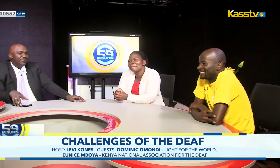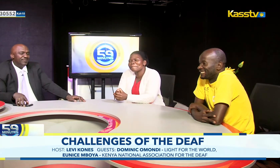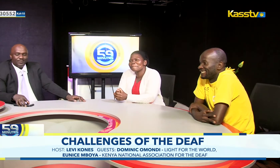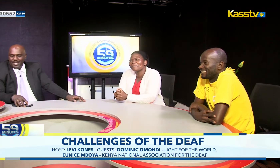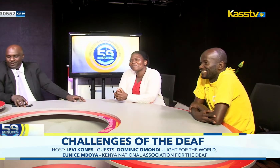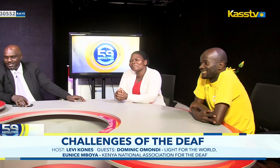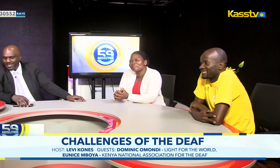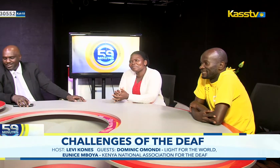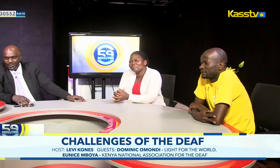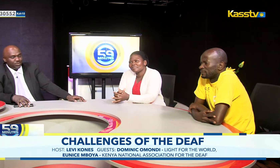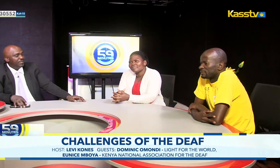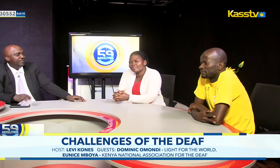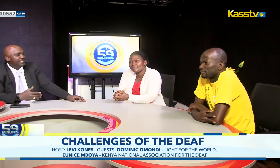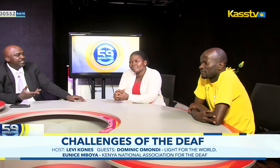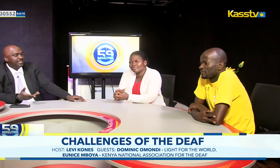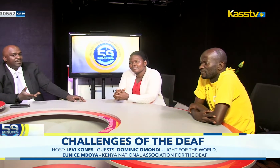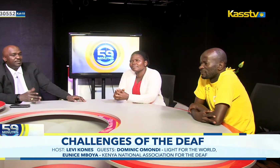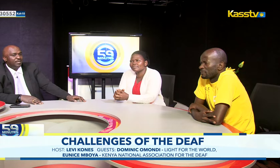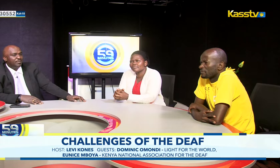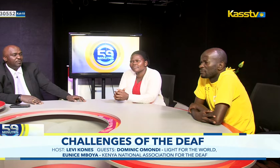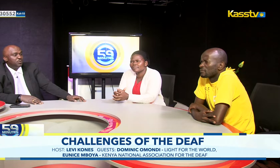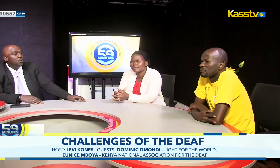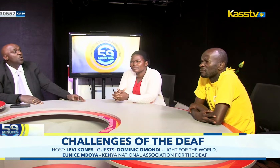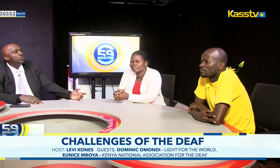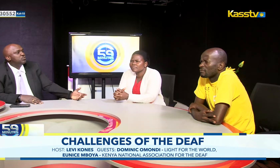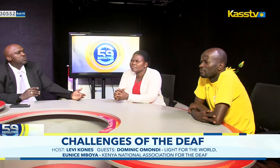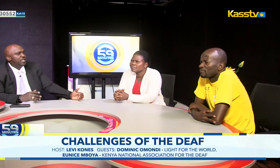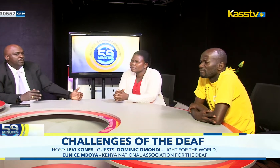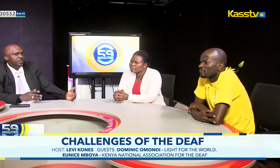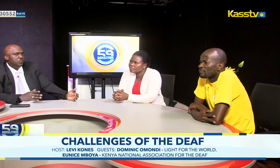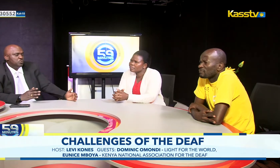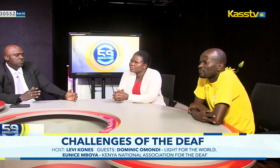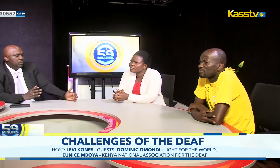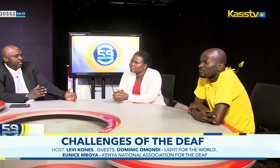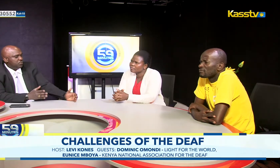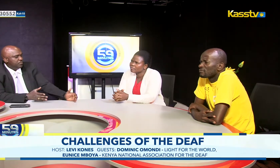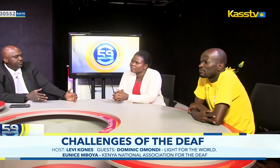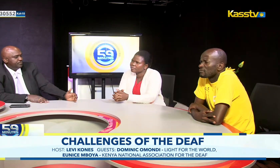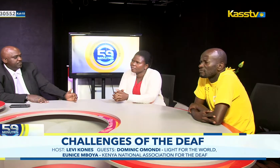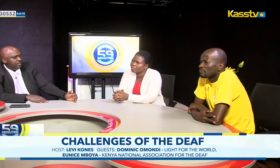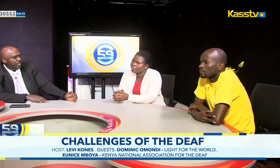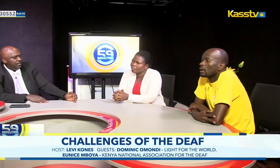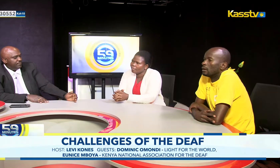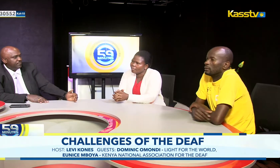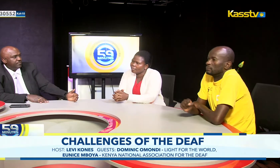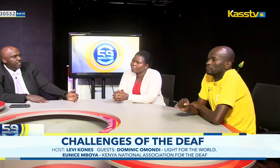have come to the end of our show, but let me just ask before you go, what would you tell people who are at home? They have either